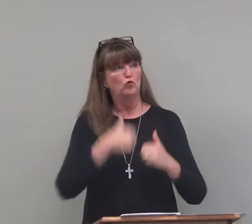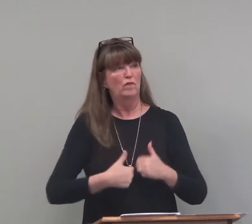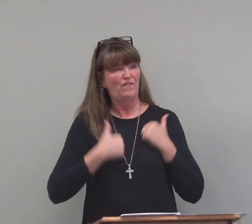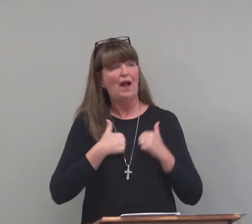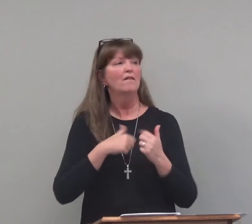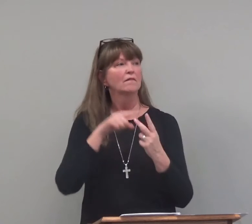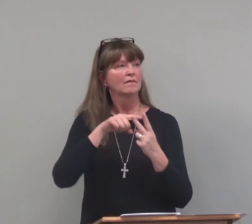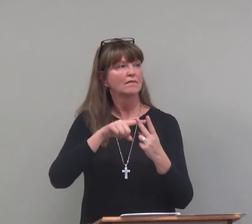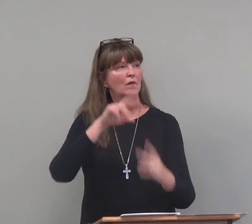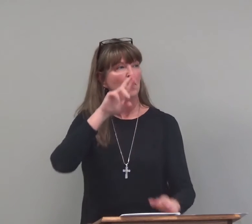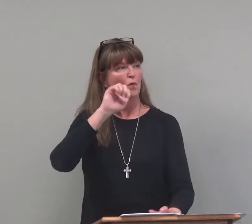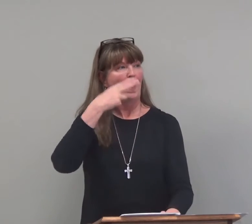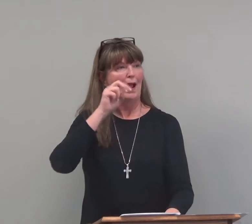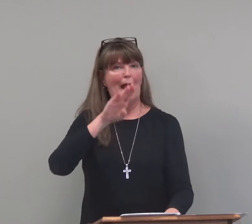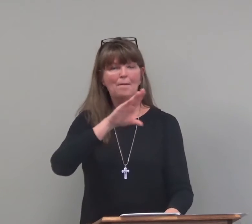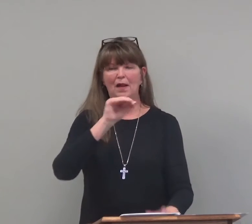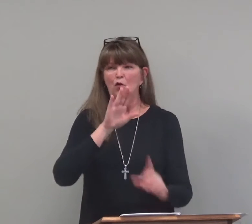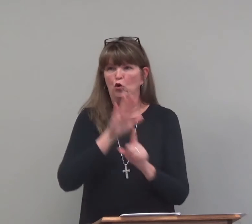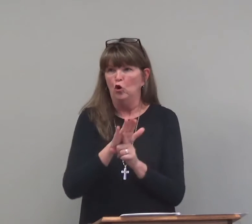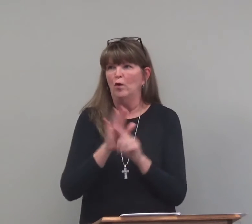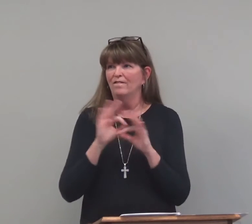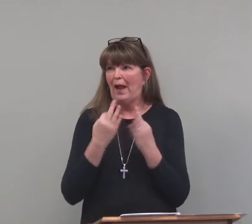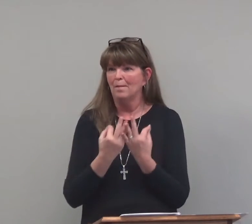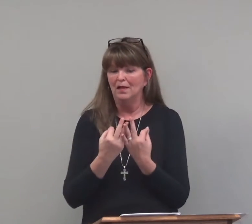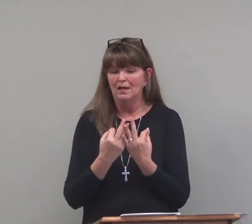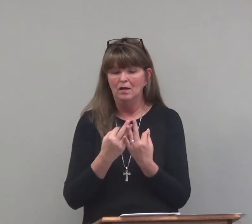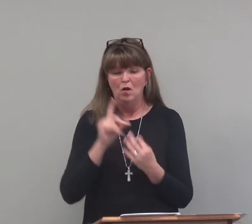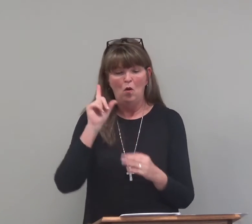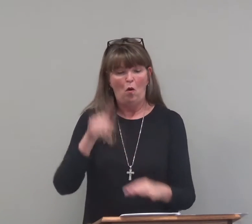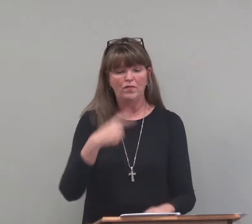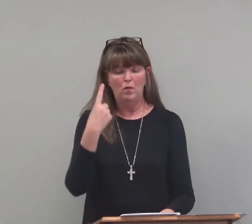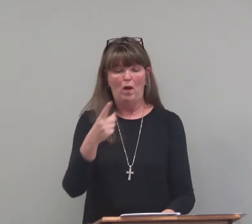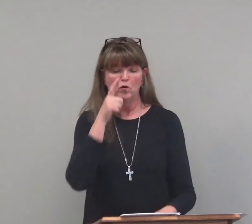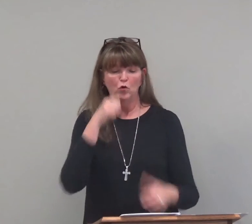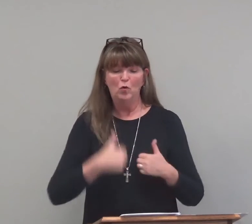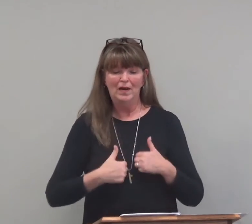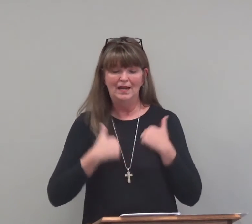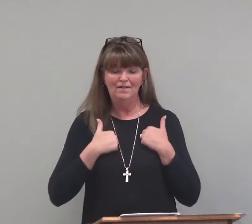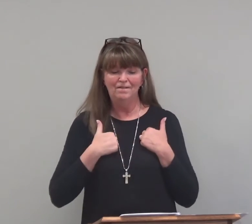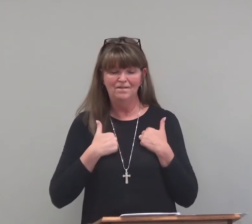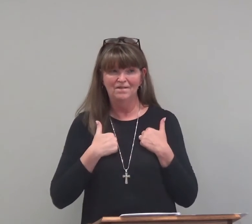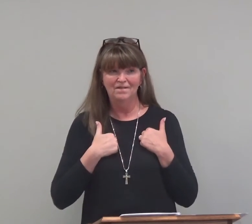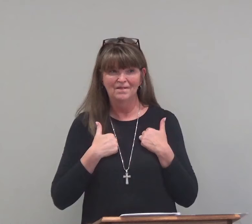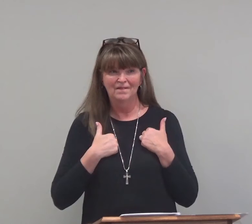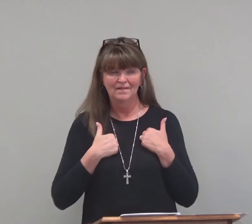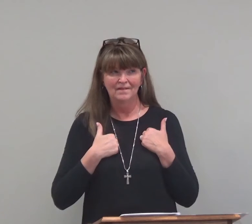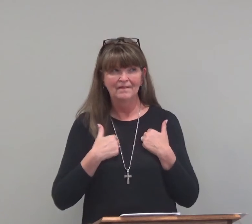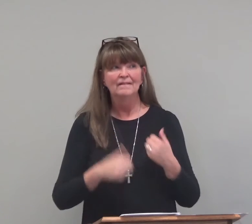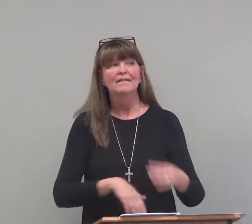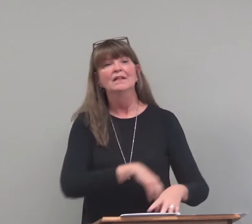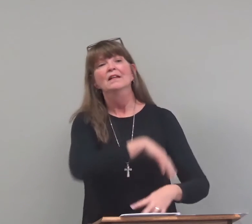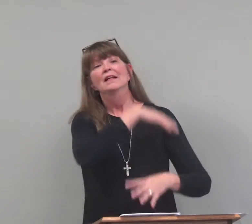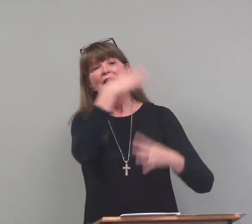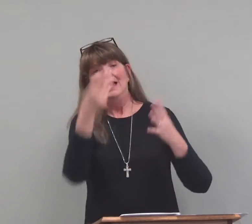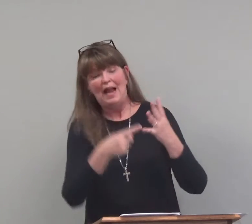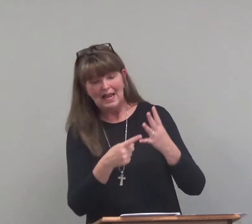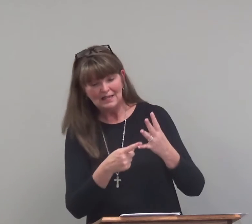city. And the only people who survived that siege by the Israelites were Rahab and the people in her household.